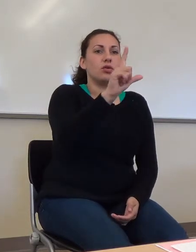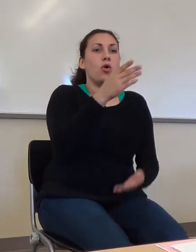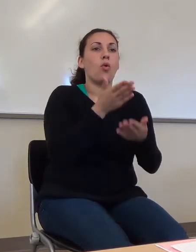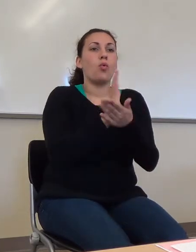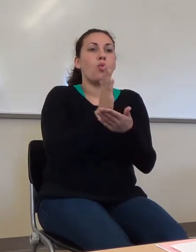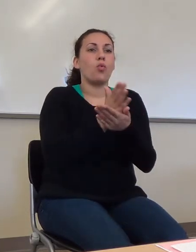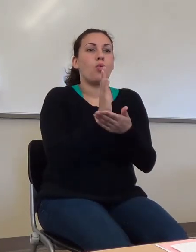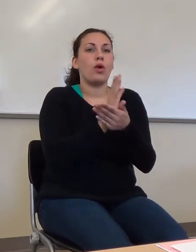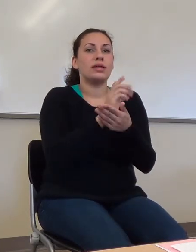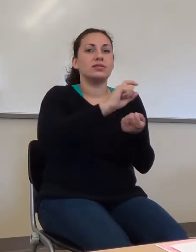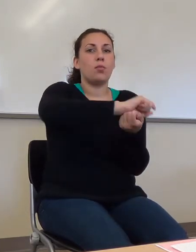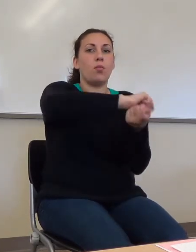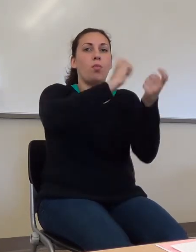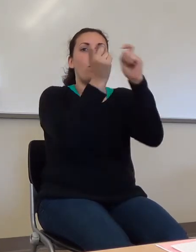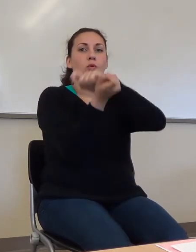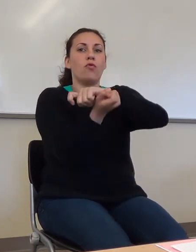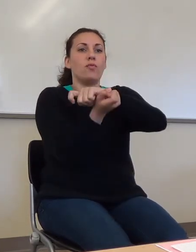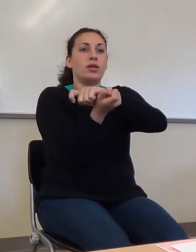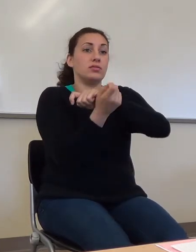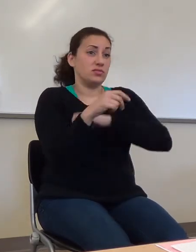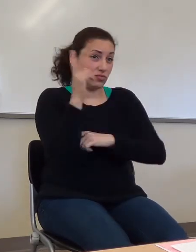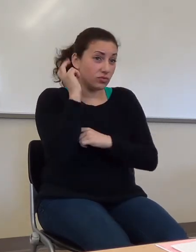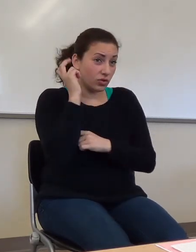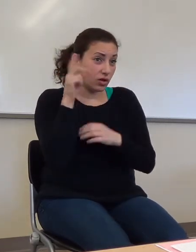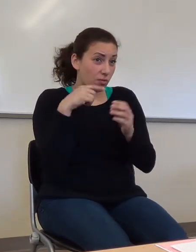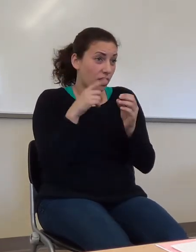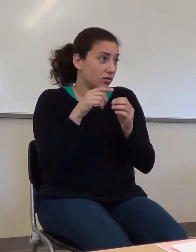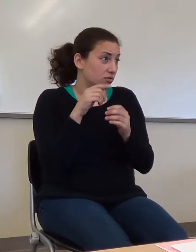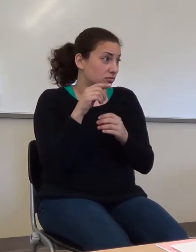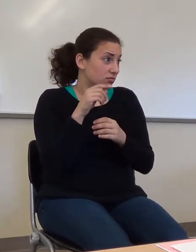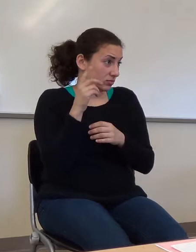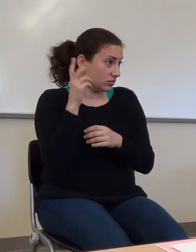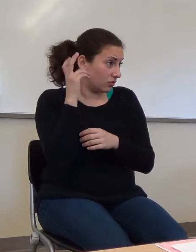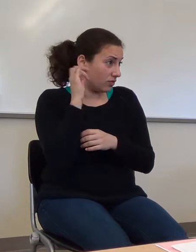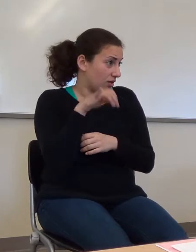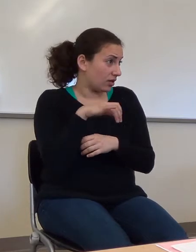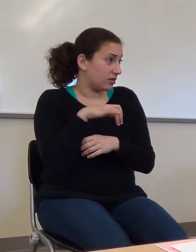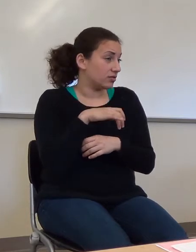okay? Anybody ever heard of that? What's the civil rights movement?